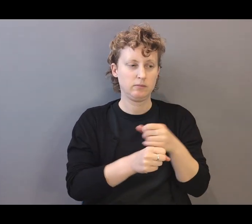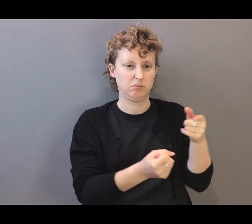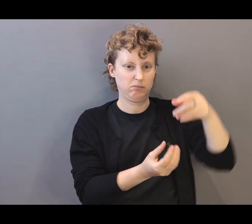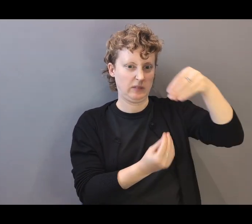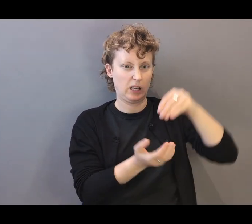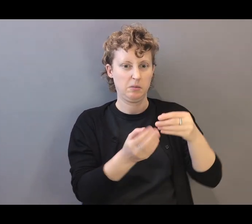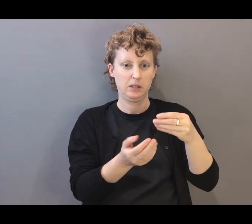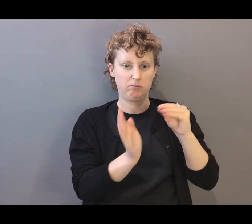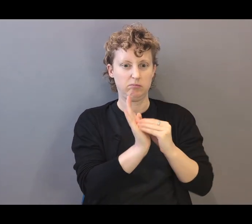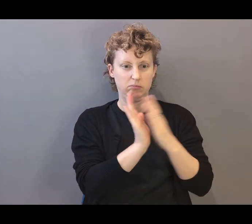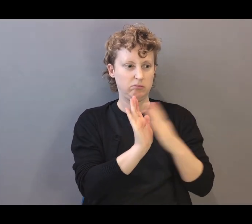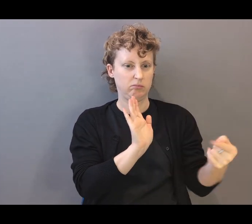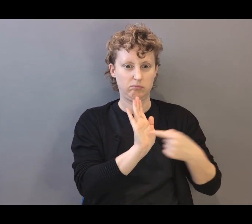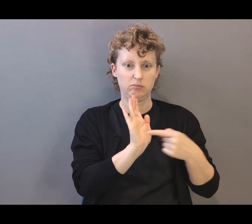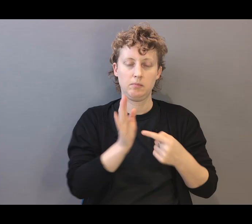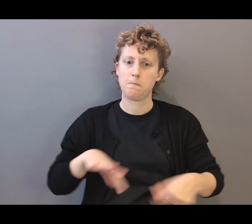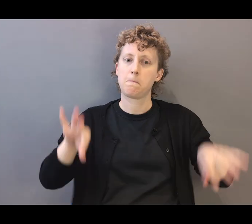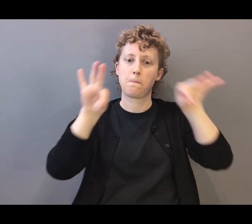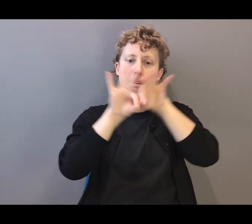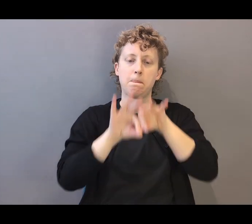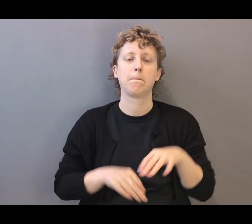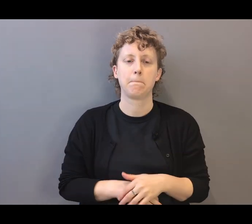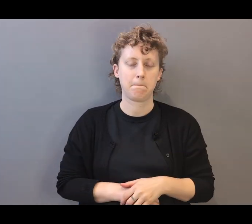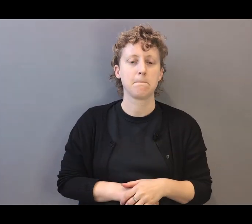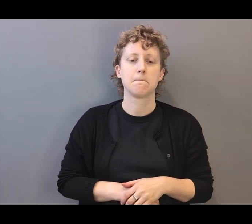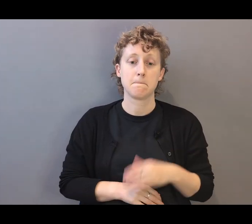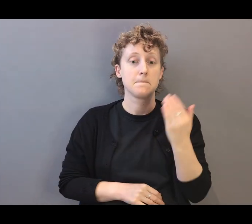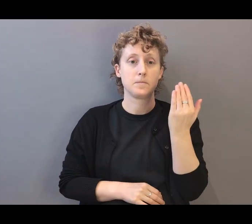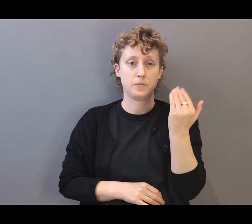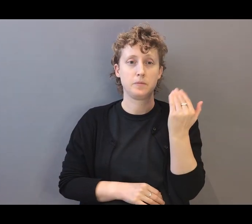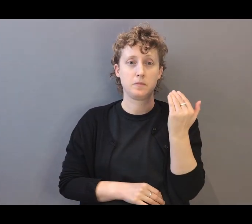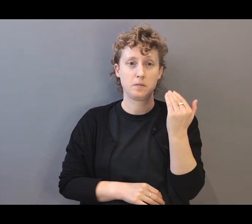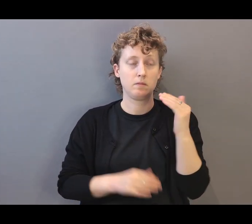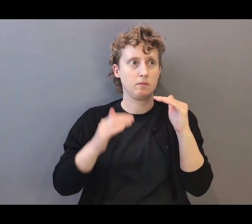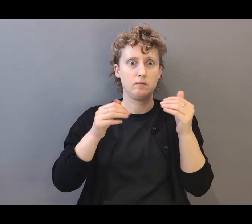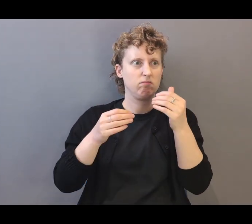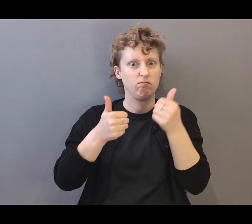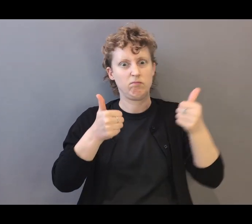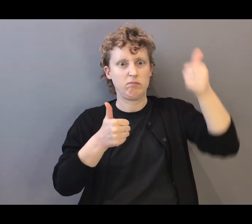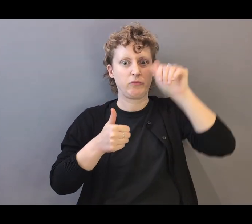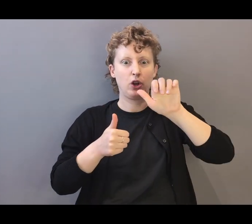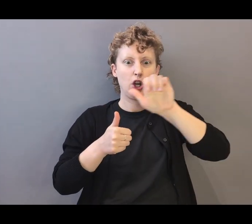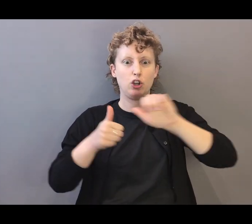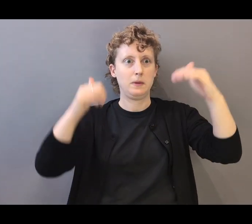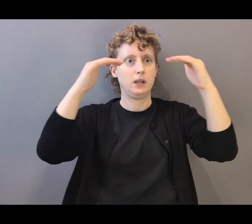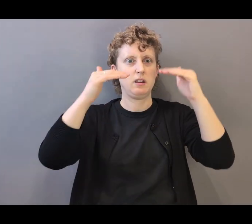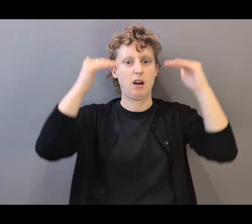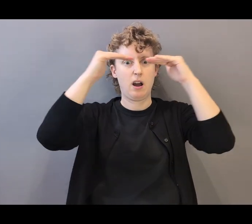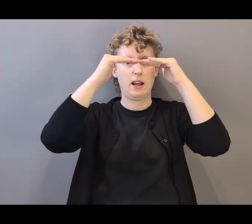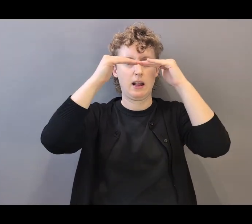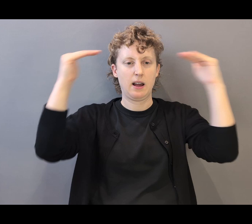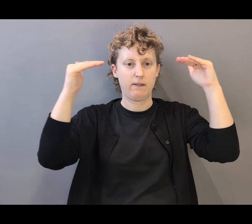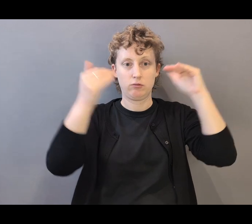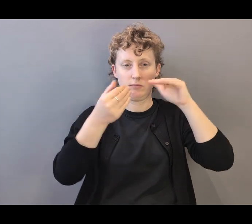really important because some of the key actions that we've had at the European level in terms of disability come from this document.